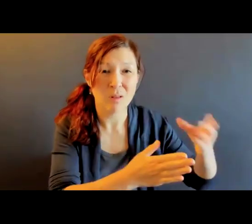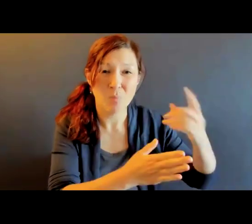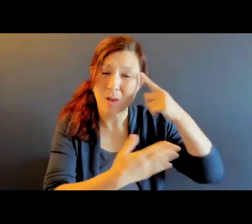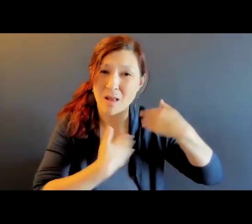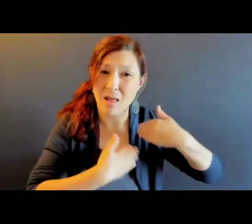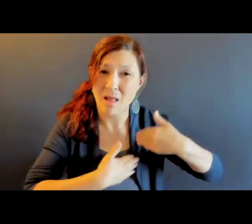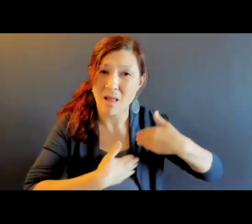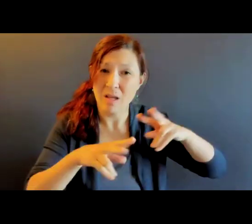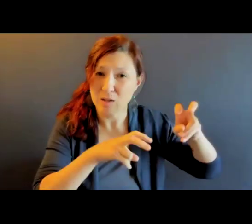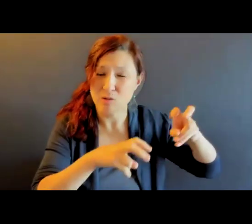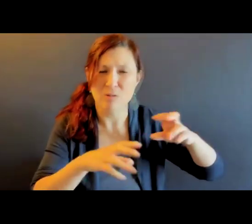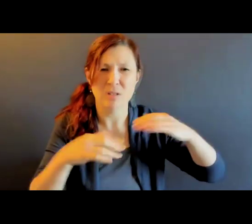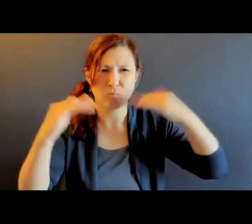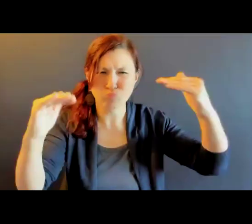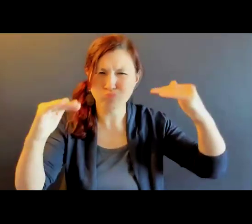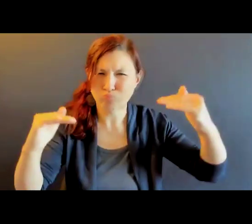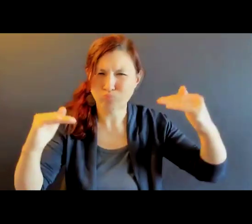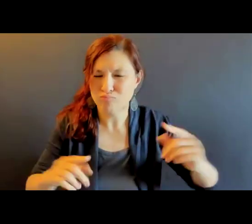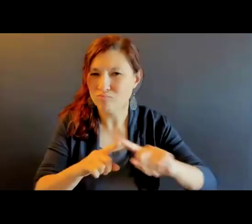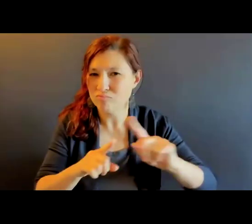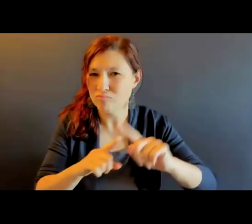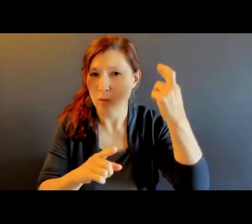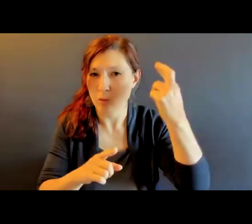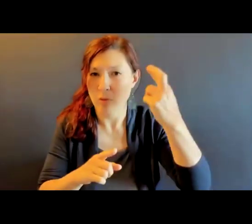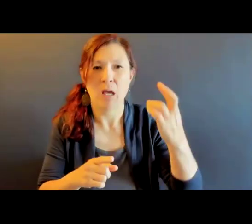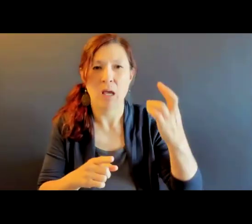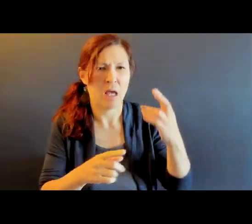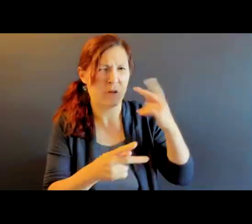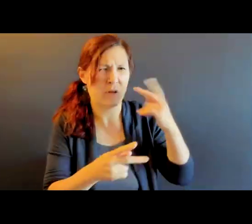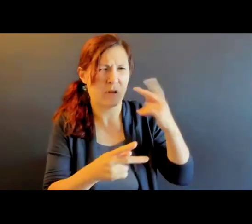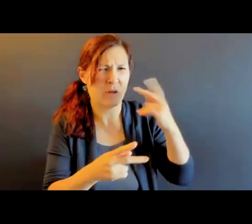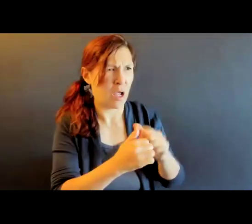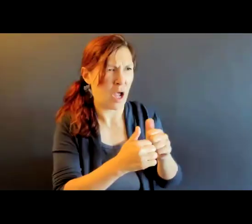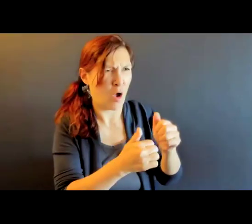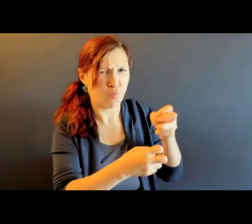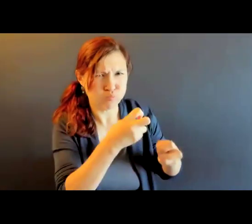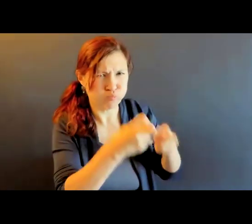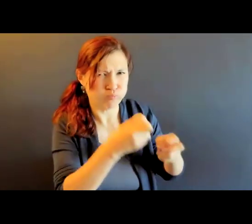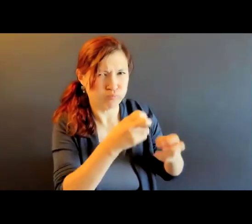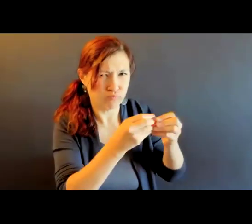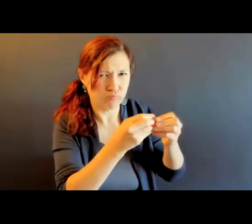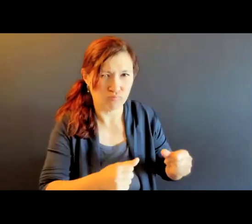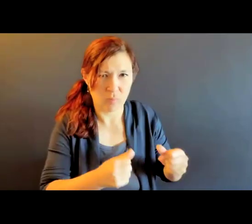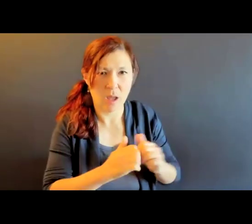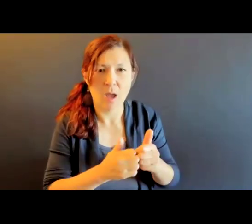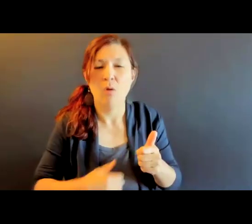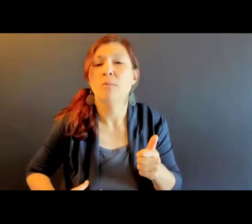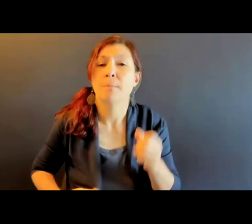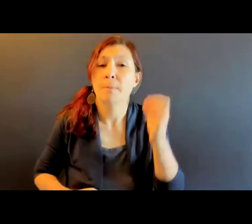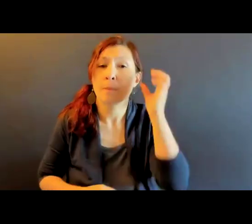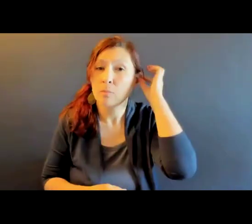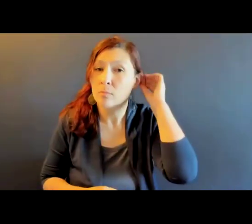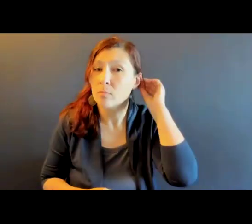people to come consistently, and we're working hard to solve those. We didn't, in our approach, reach out to students to